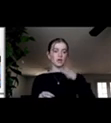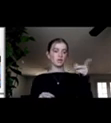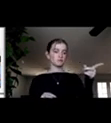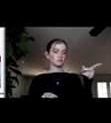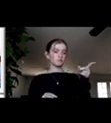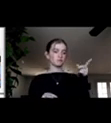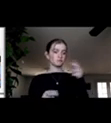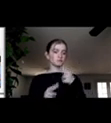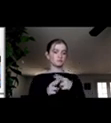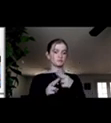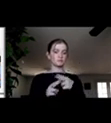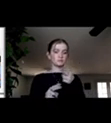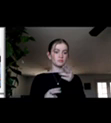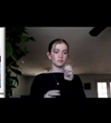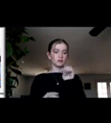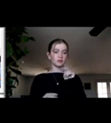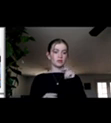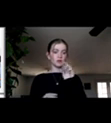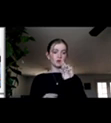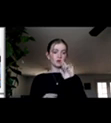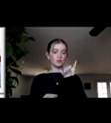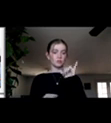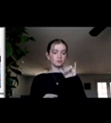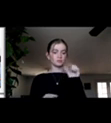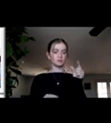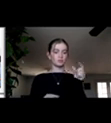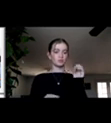a man named Henry Goddard